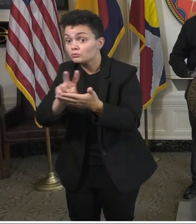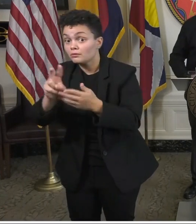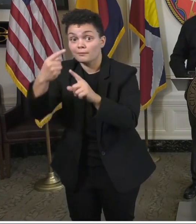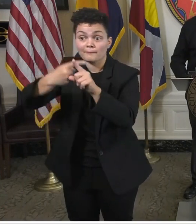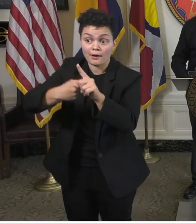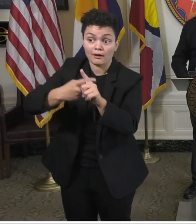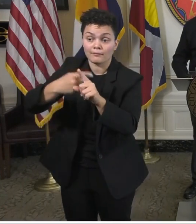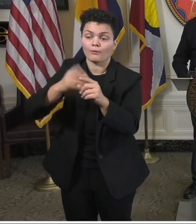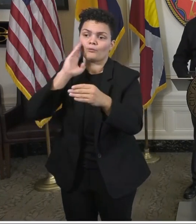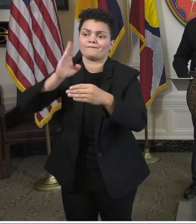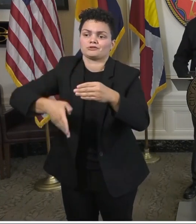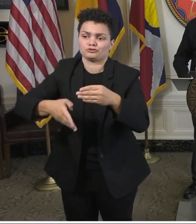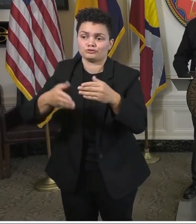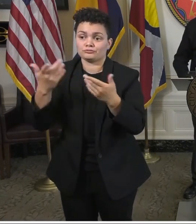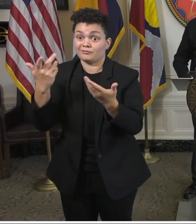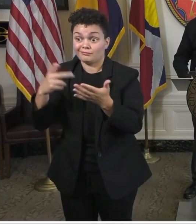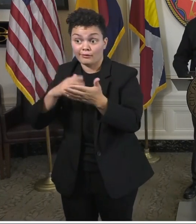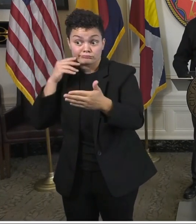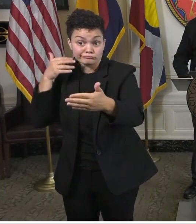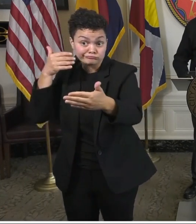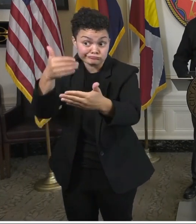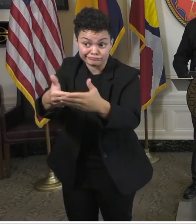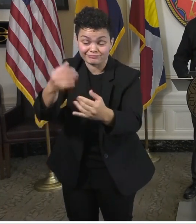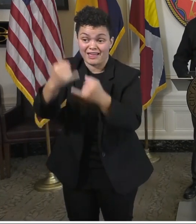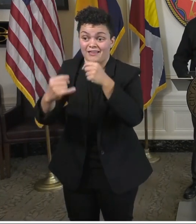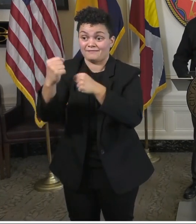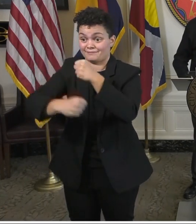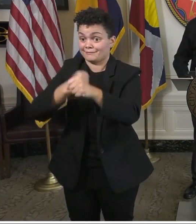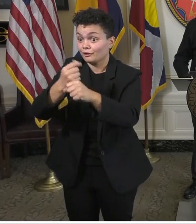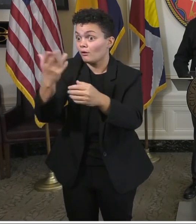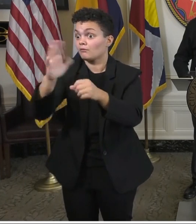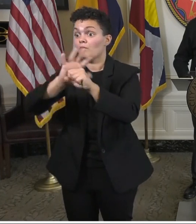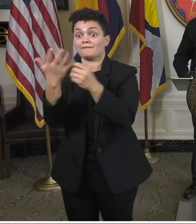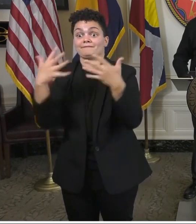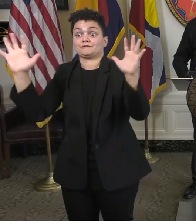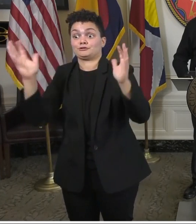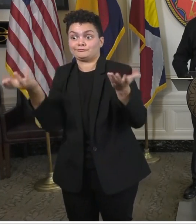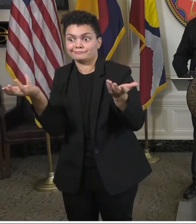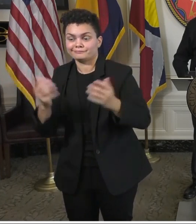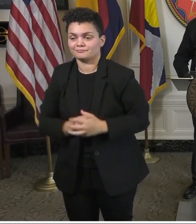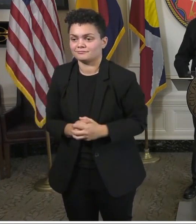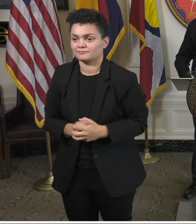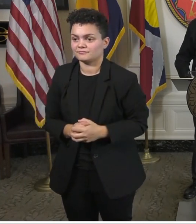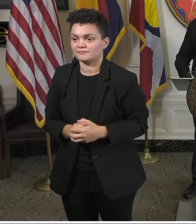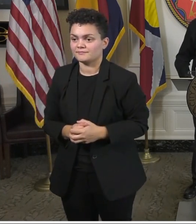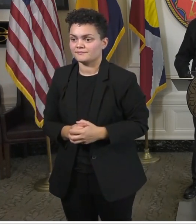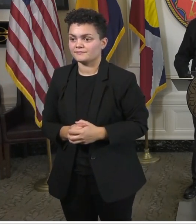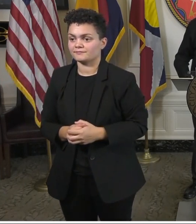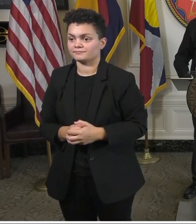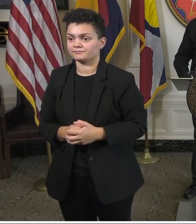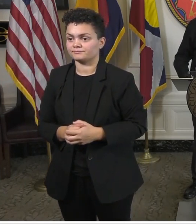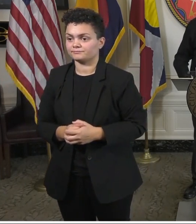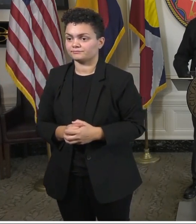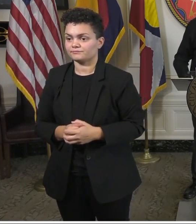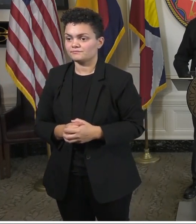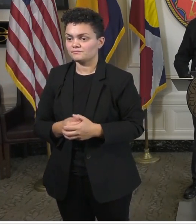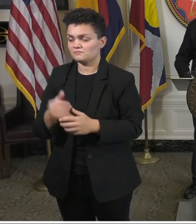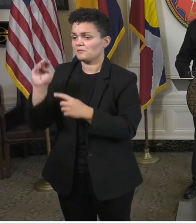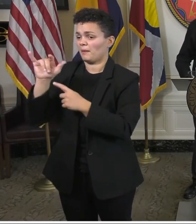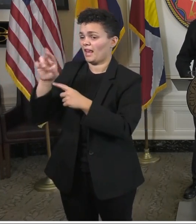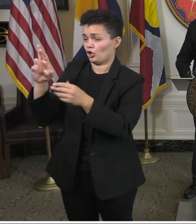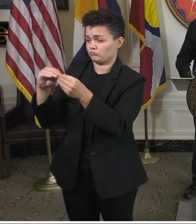Finally, I'd like to address community engagement within long-term recovery. As the mayor mentioned, the Long-Term Recovery Committee is chaired by former council member